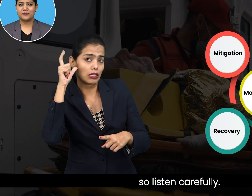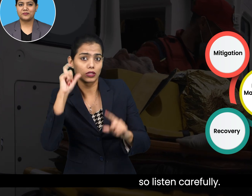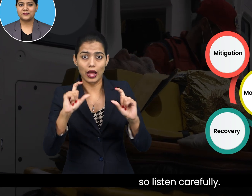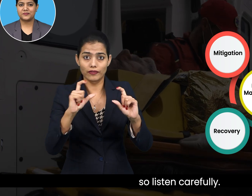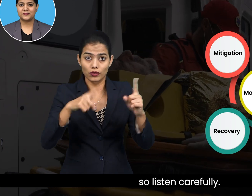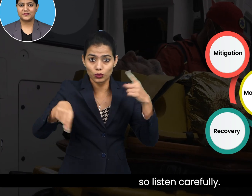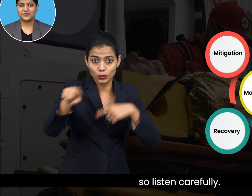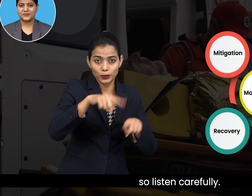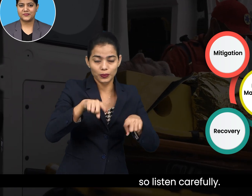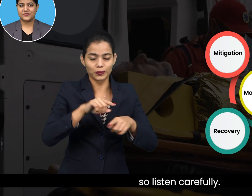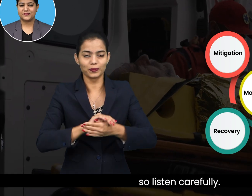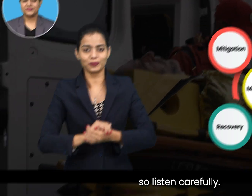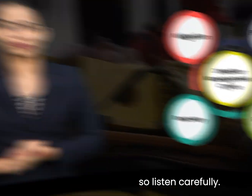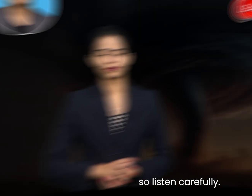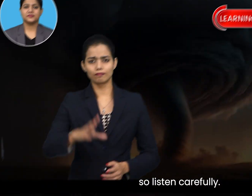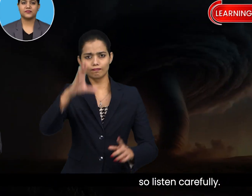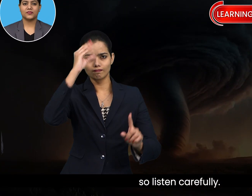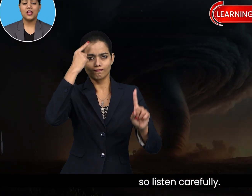carefully.